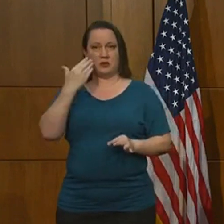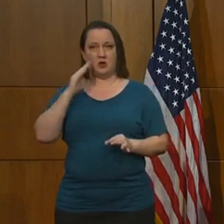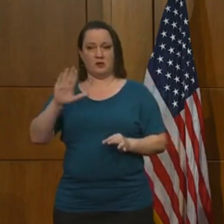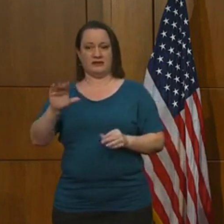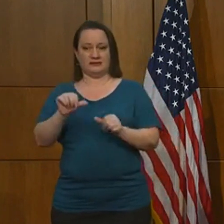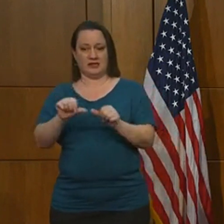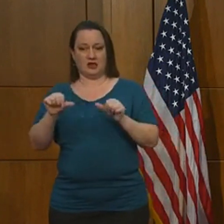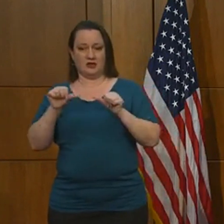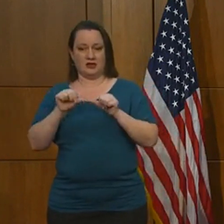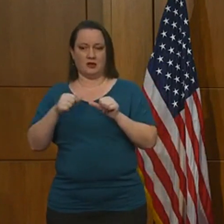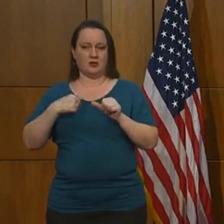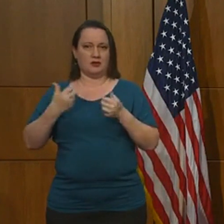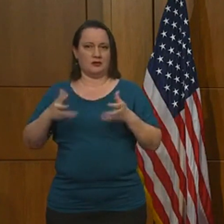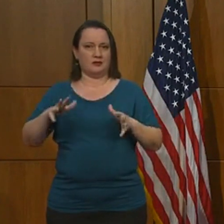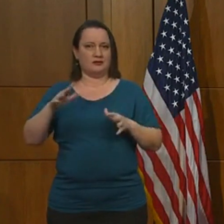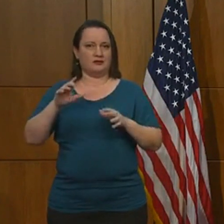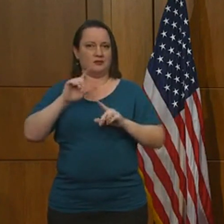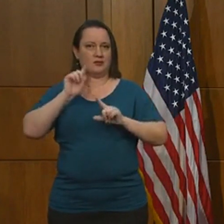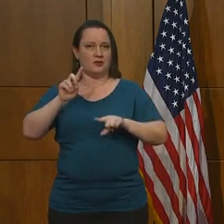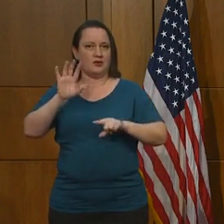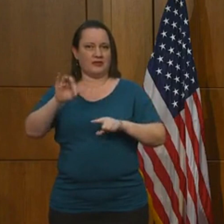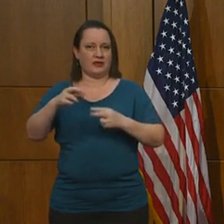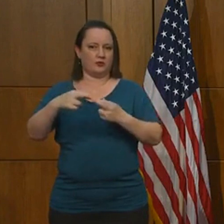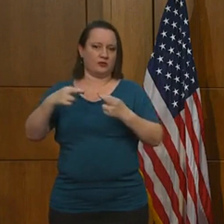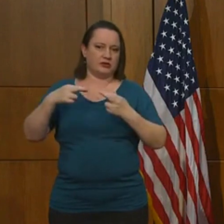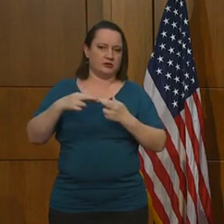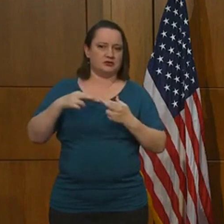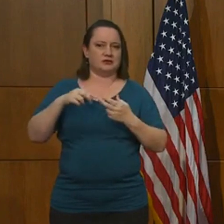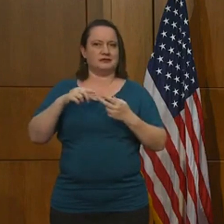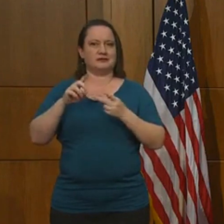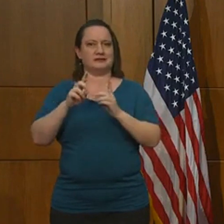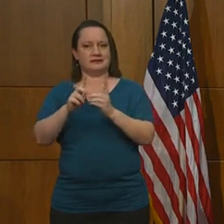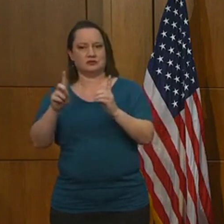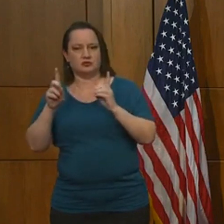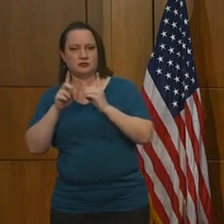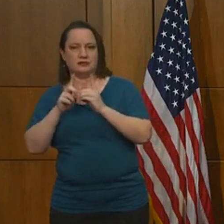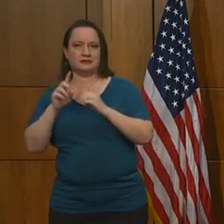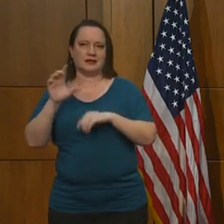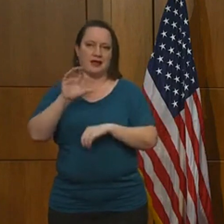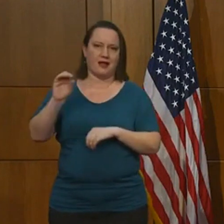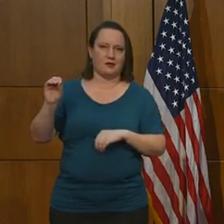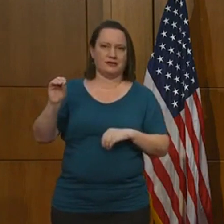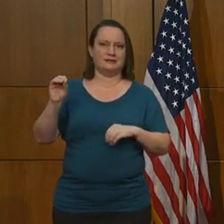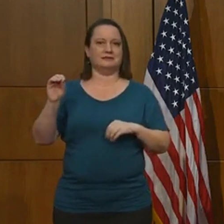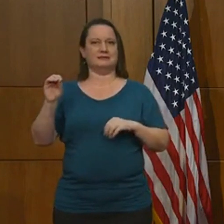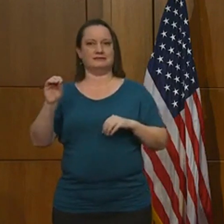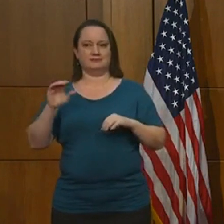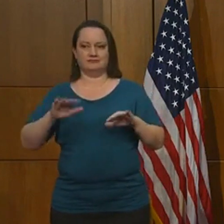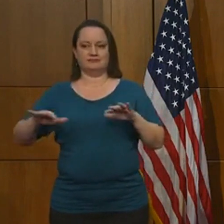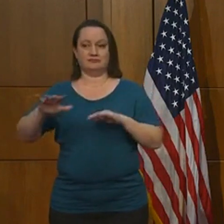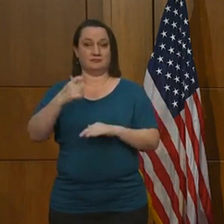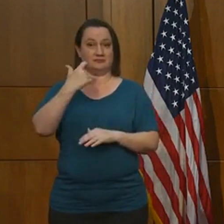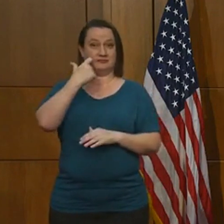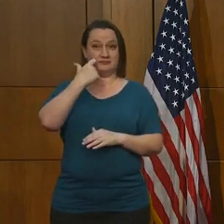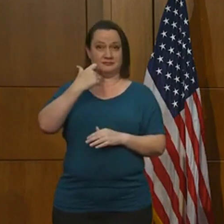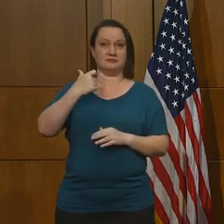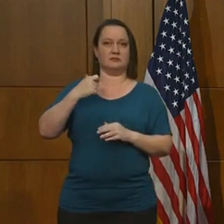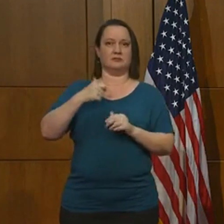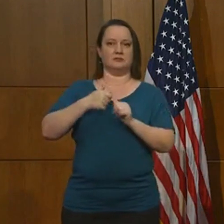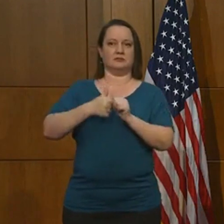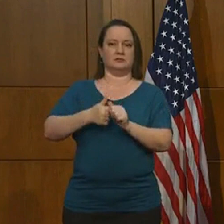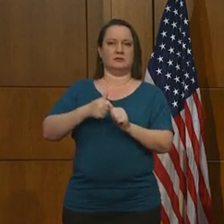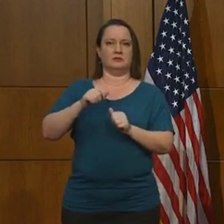location, which we do in terms of regions and districts, counties, and recently we've been reporting